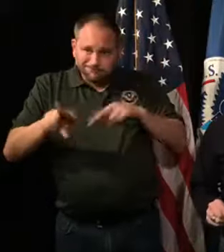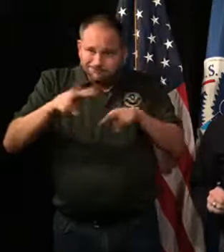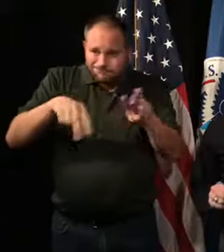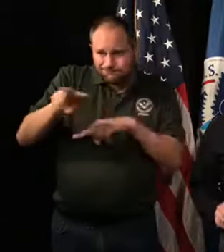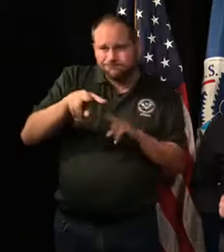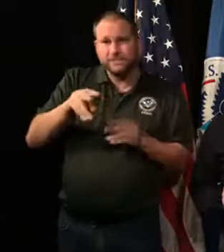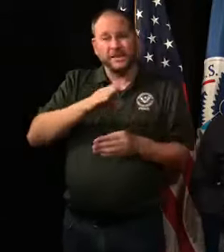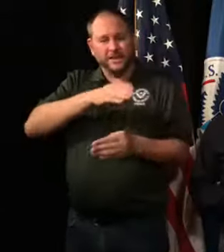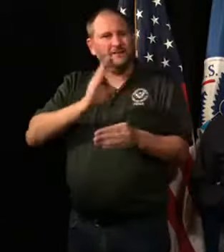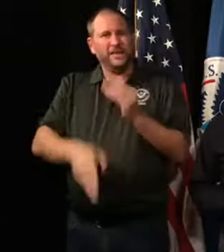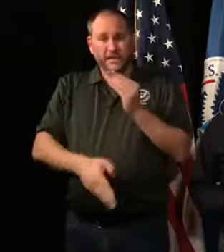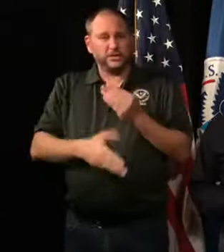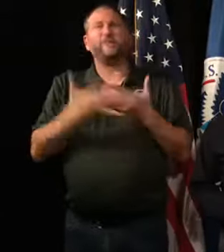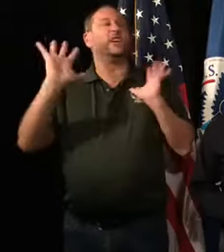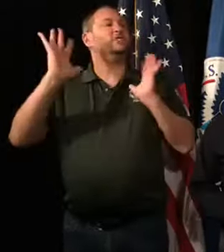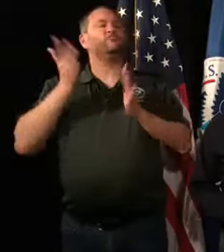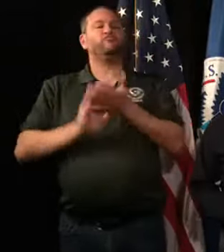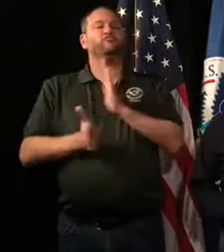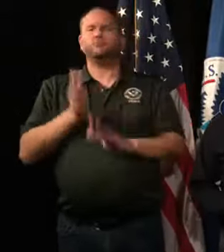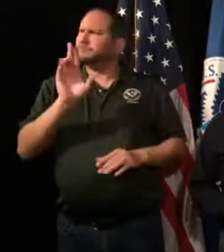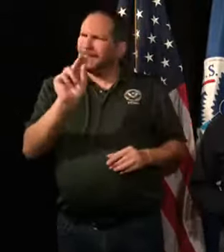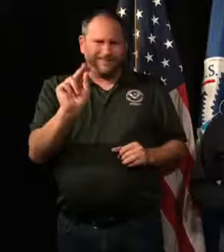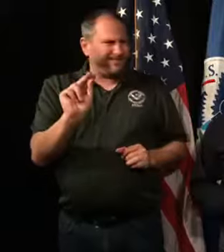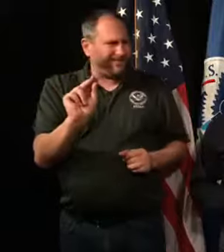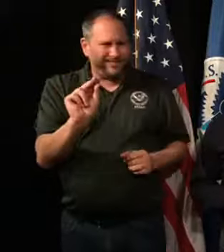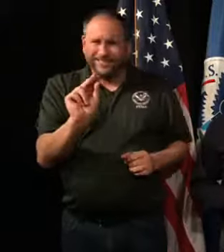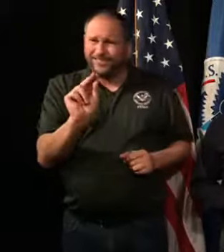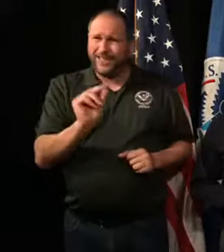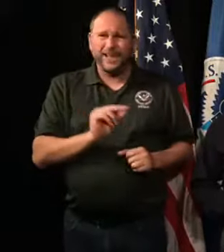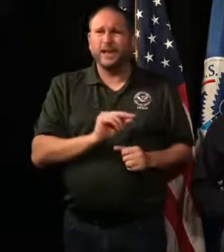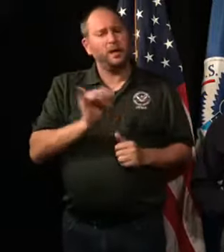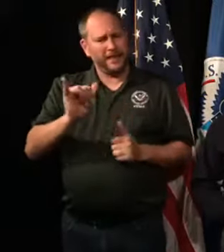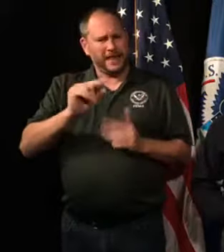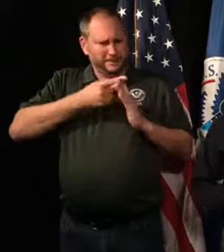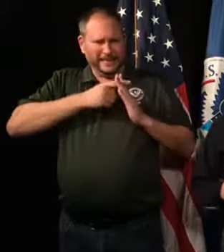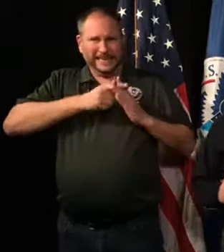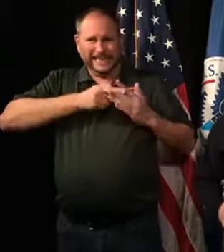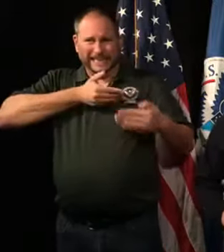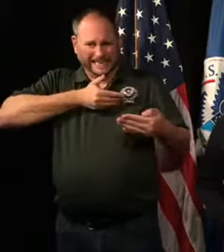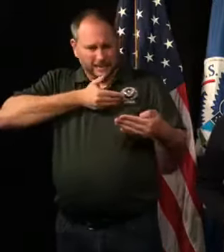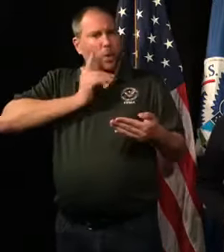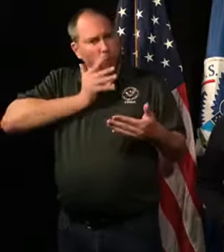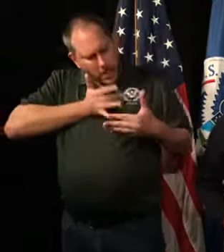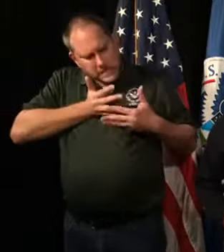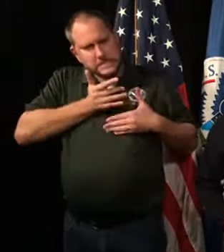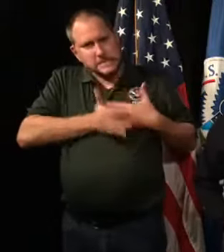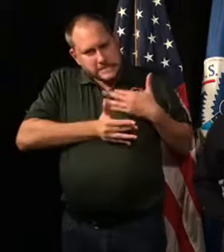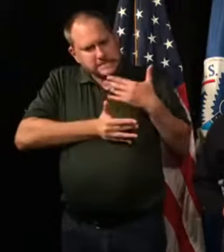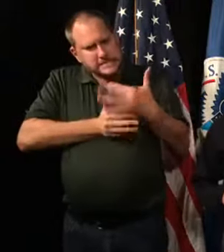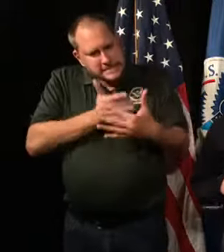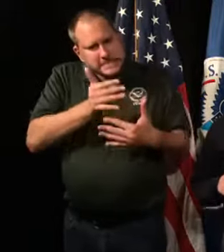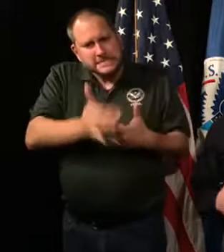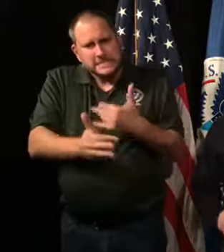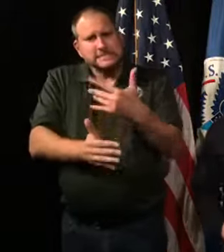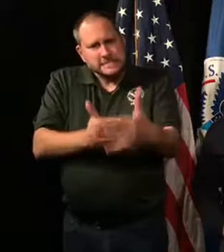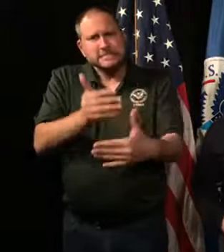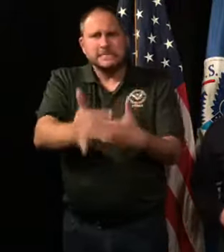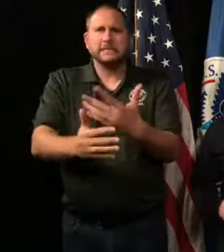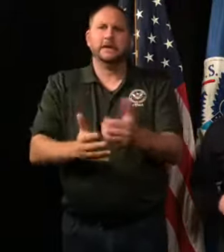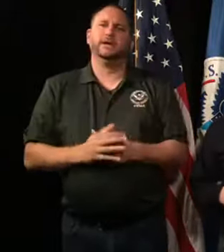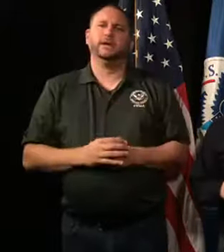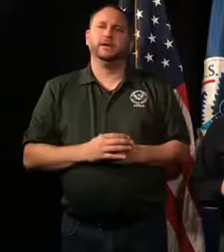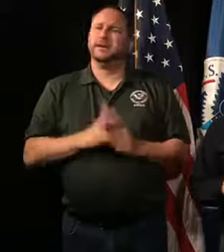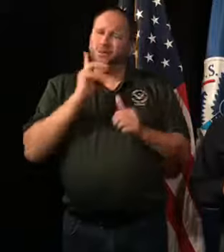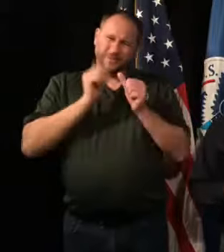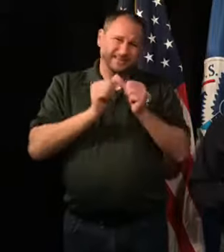process. It is the beginning. We're going to work with you throughout this process. They're going to keep going through